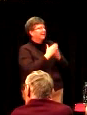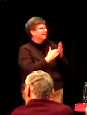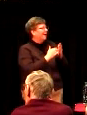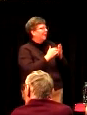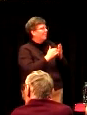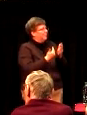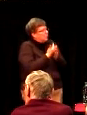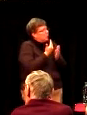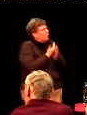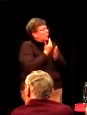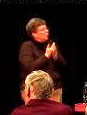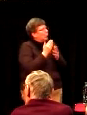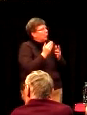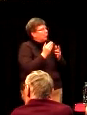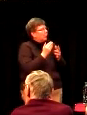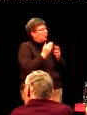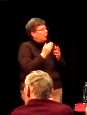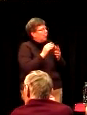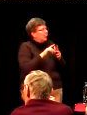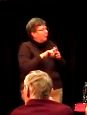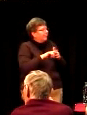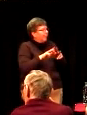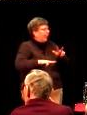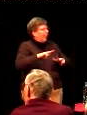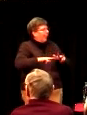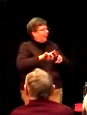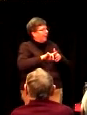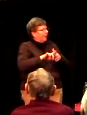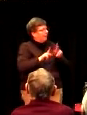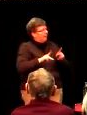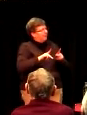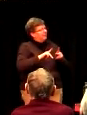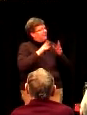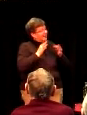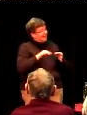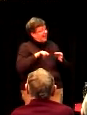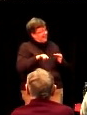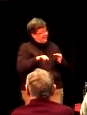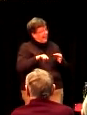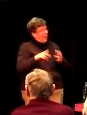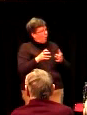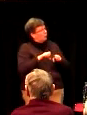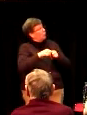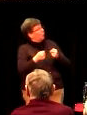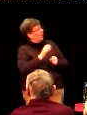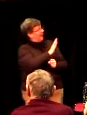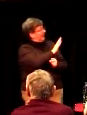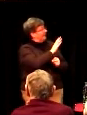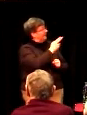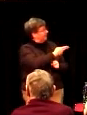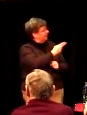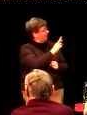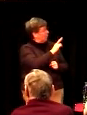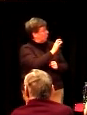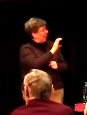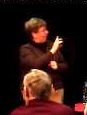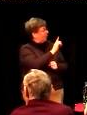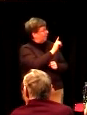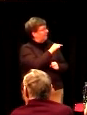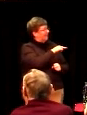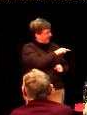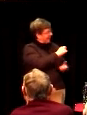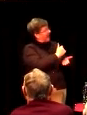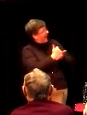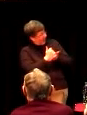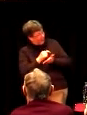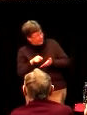amateur enthusiasts decided that they wanted to break the record. And he helped them prepare, and then 2 years later, so that was in